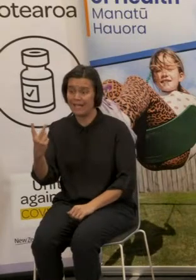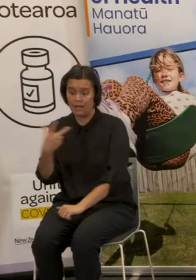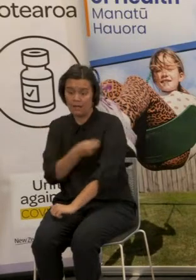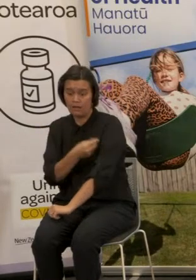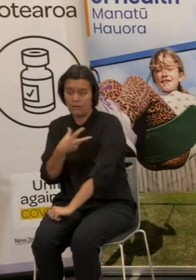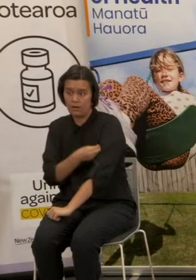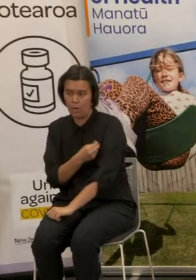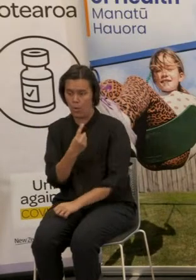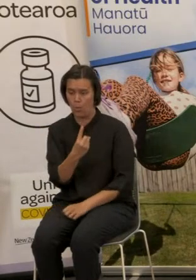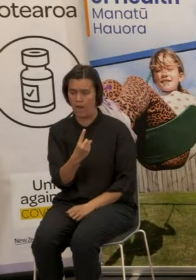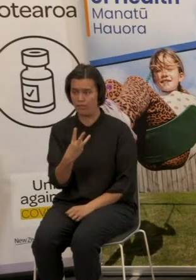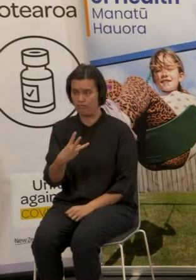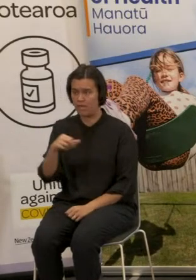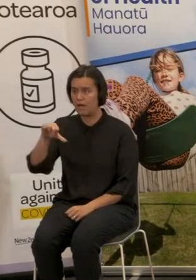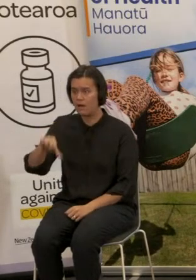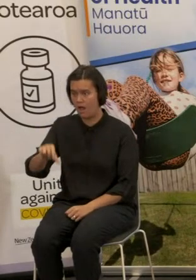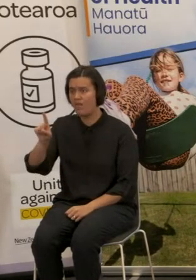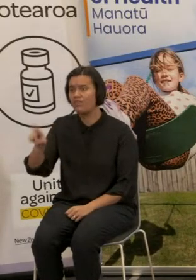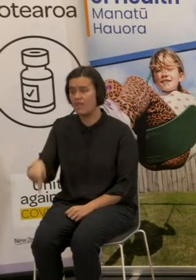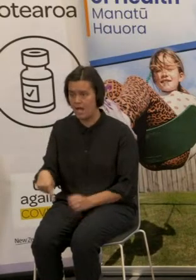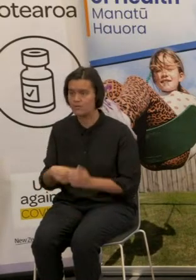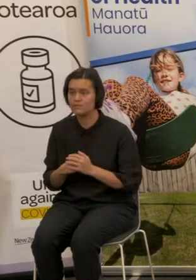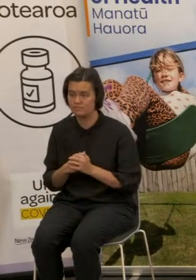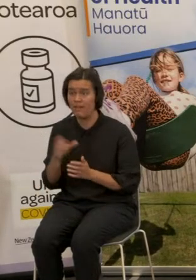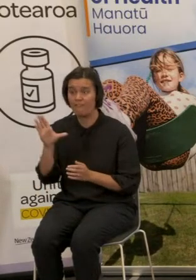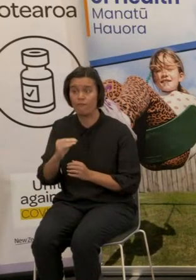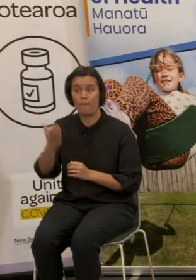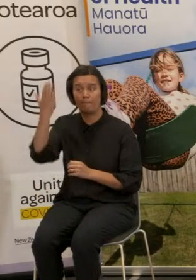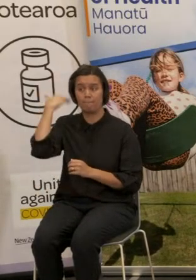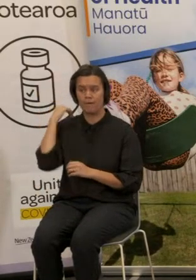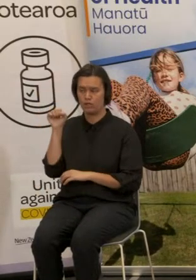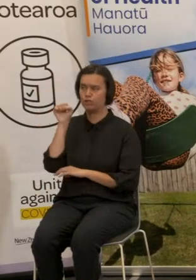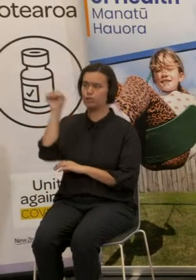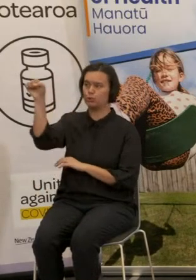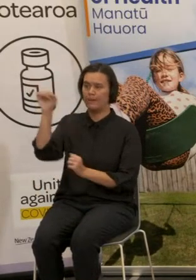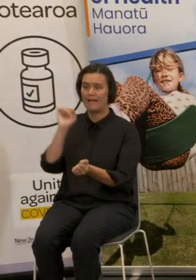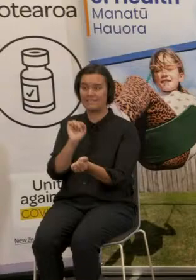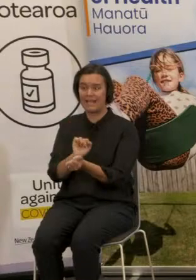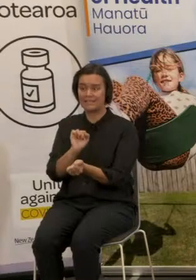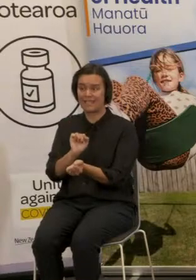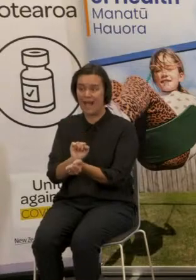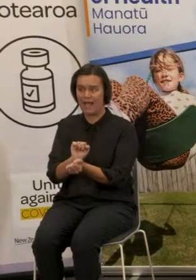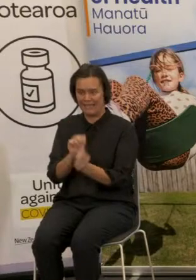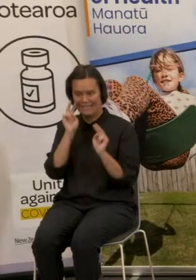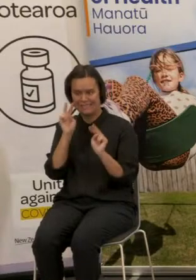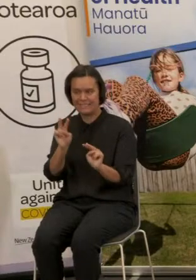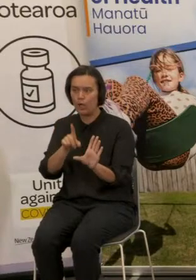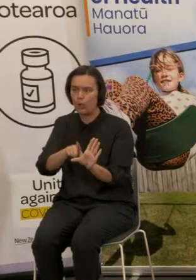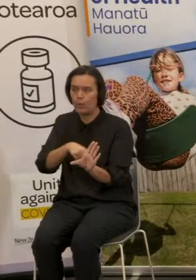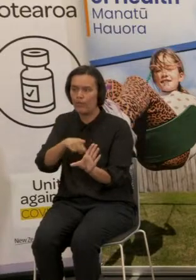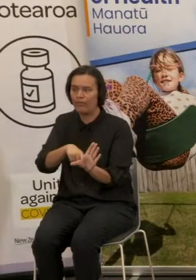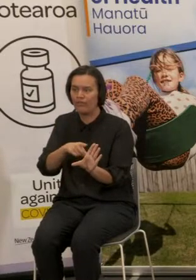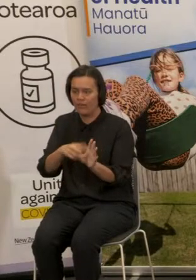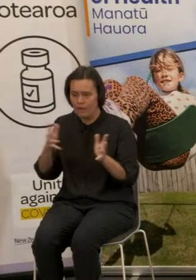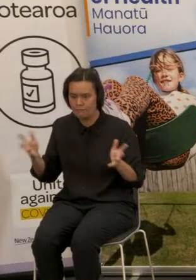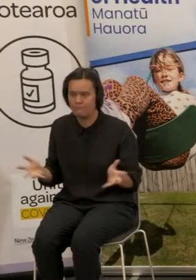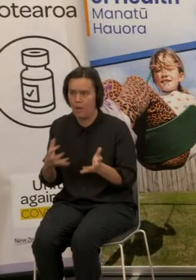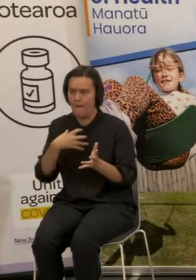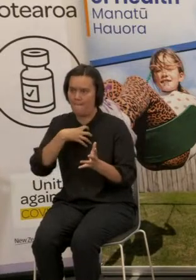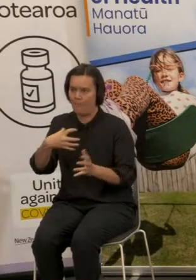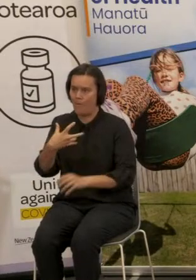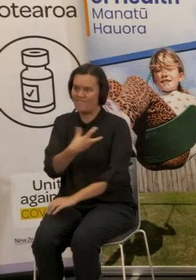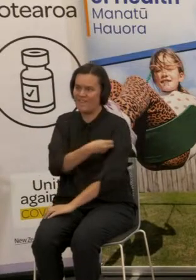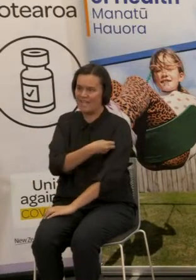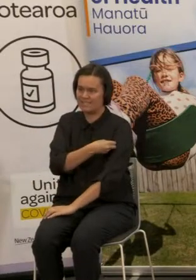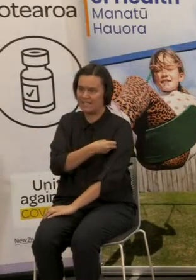seen a massive uplift since Super Saturday in our rangatahi. It really showed that what we needed to do was have rangatahi talk